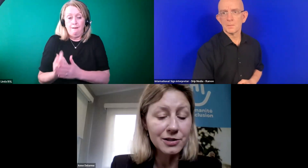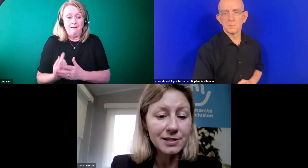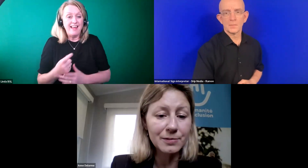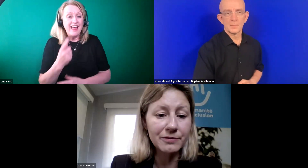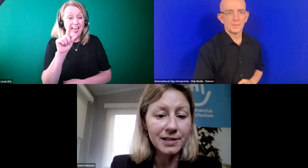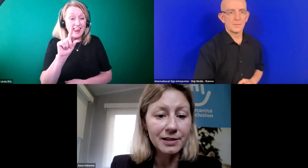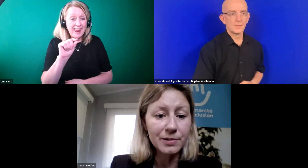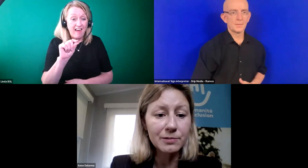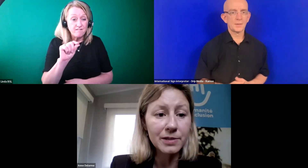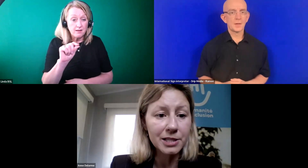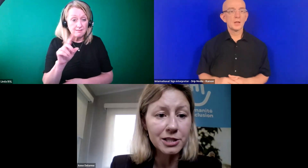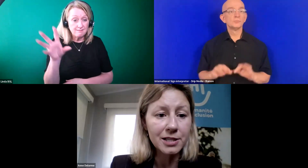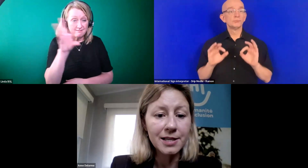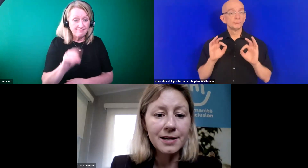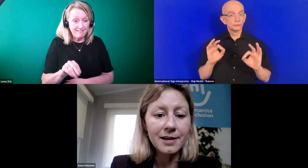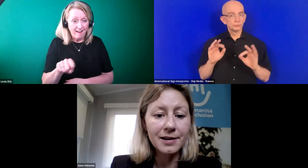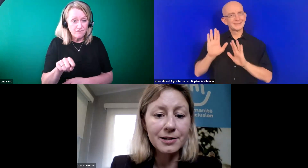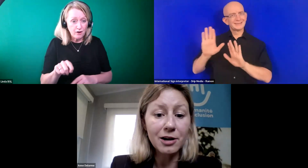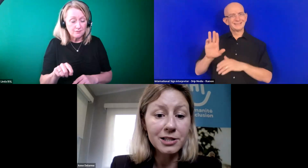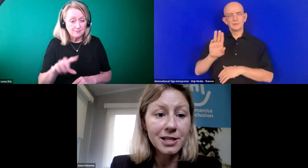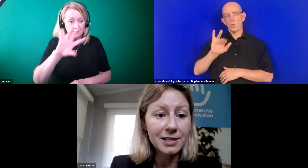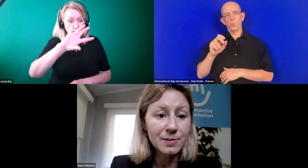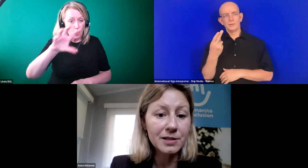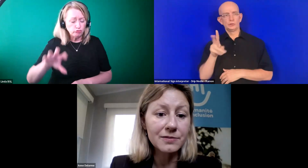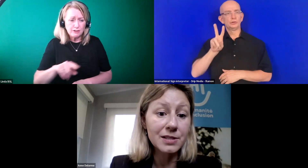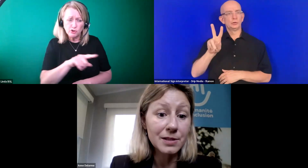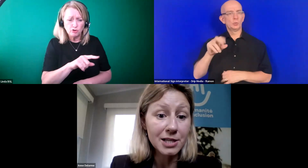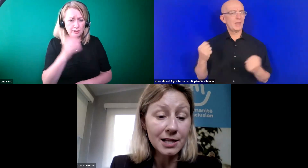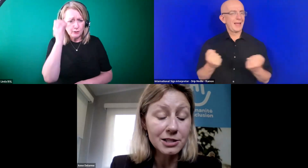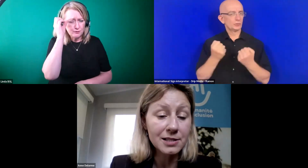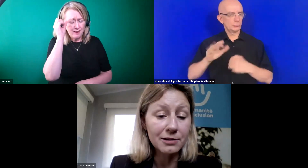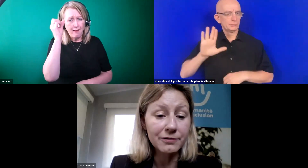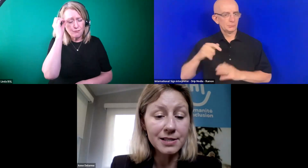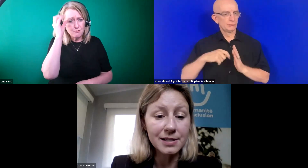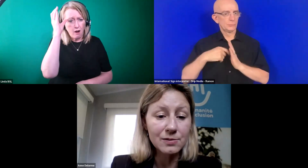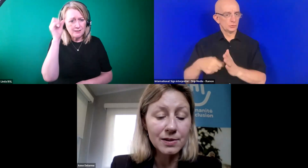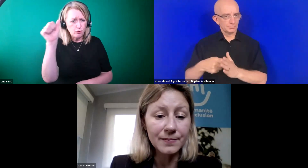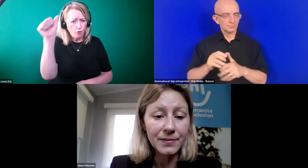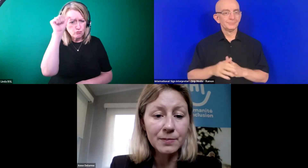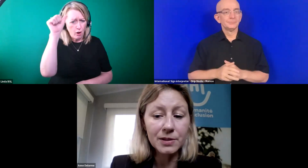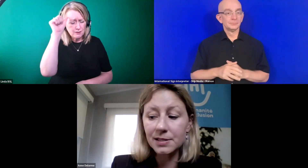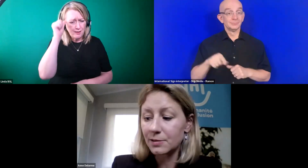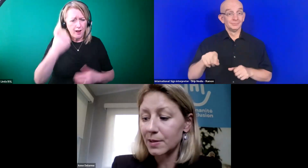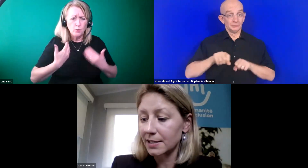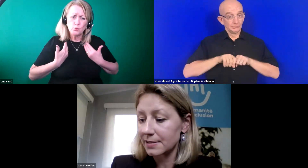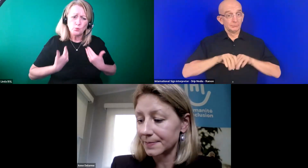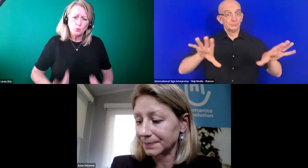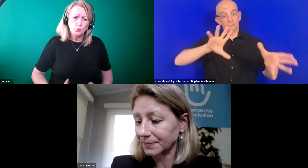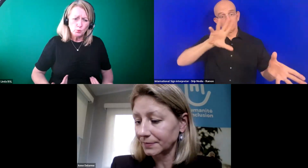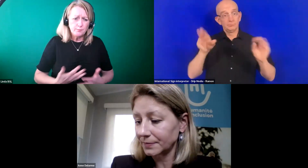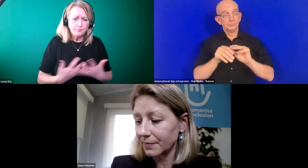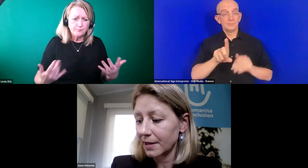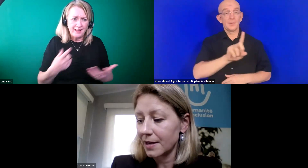Asian countries, providing really rich knowledge and experience of some of the challenges that are faced as we put this into